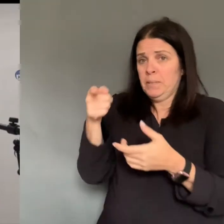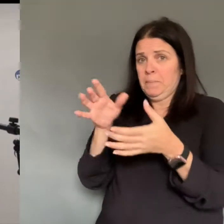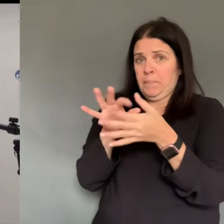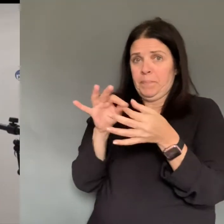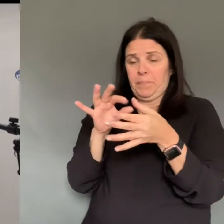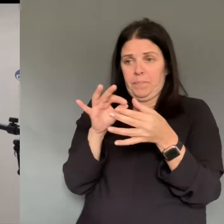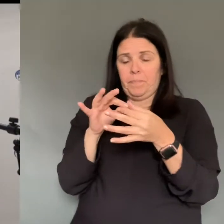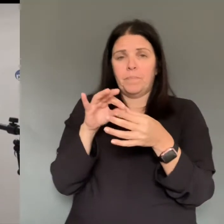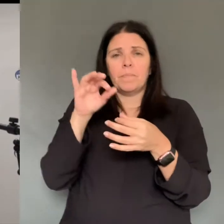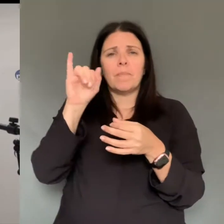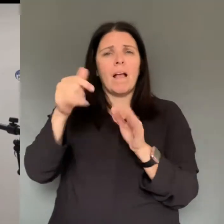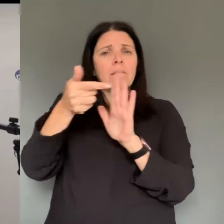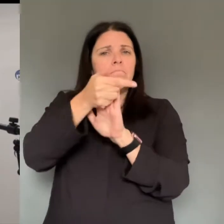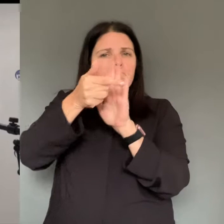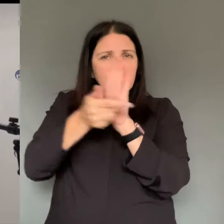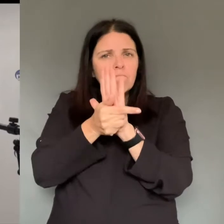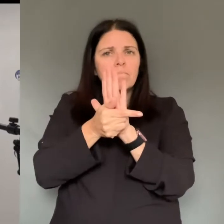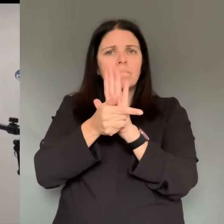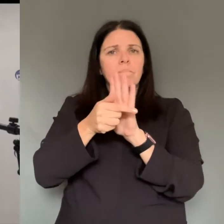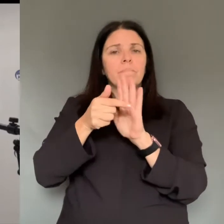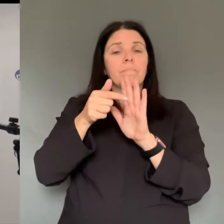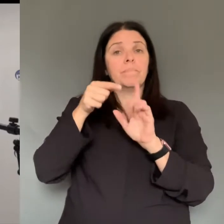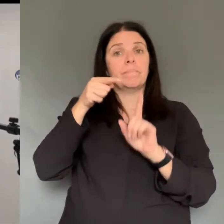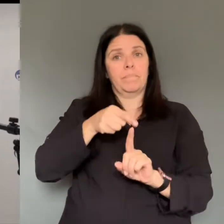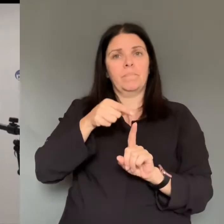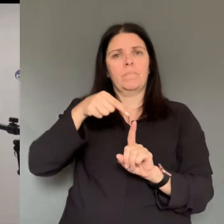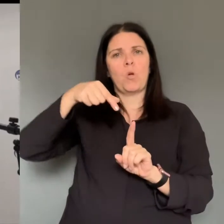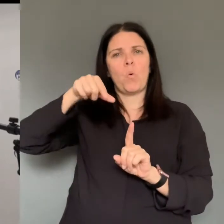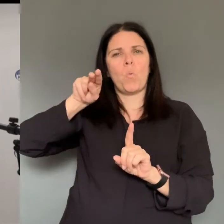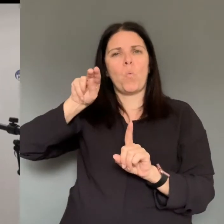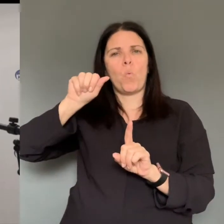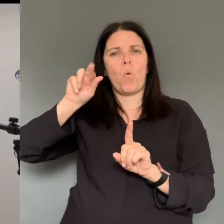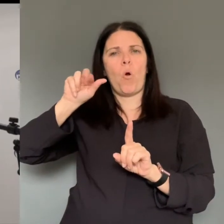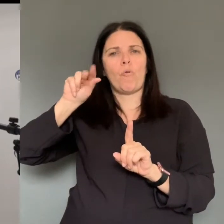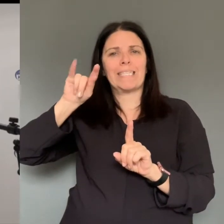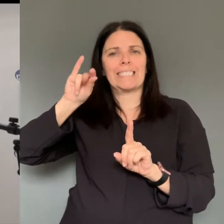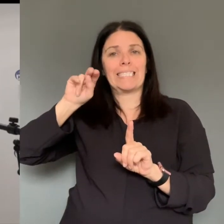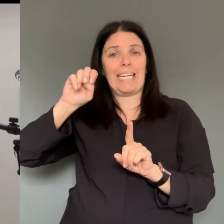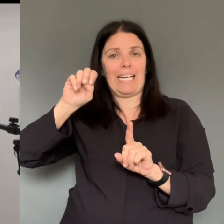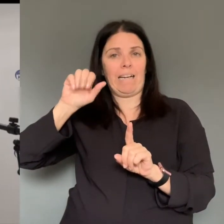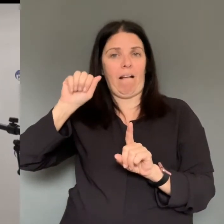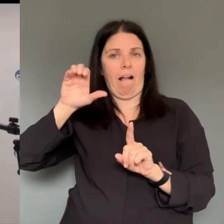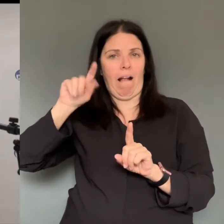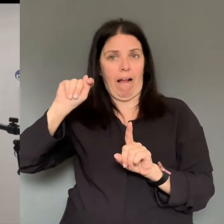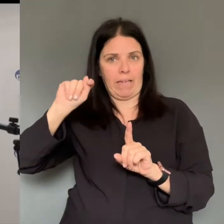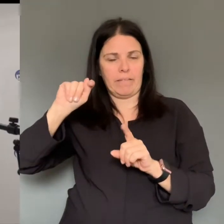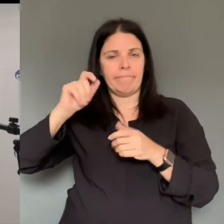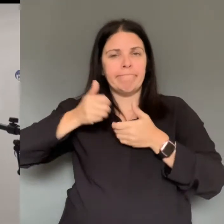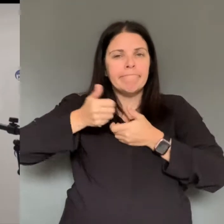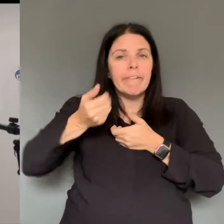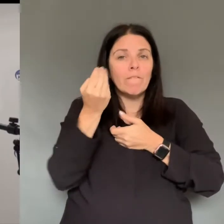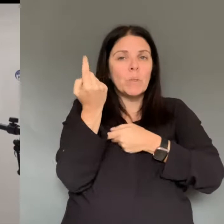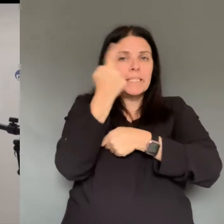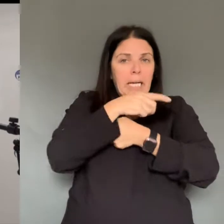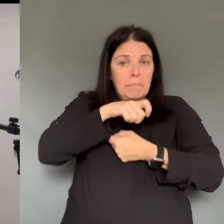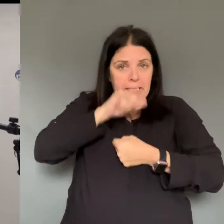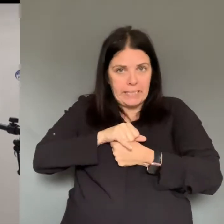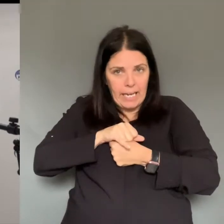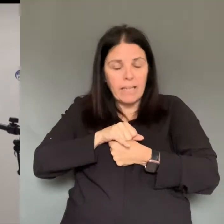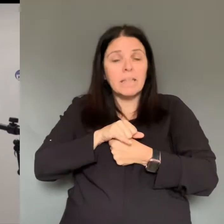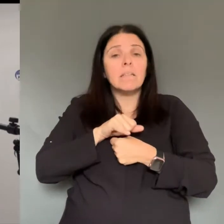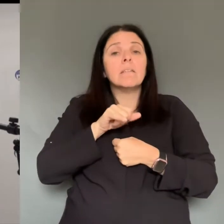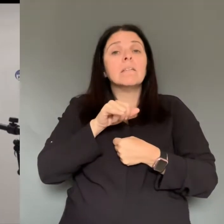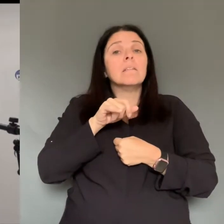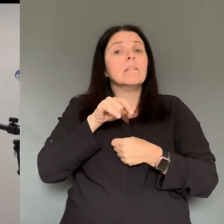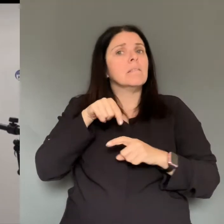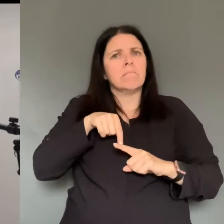war without having healthcare workers on the ground. This is almost something that is very critical